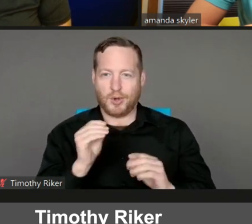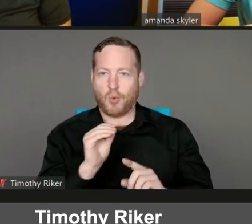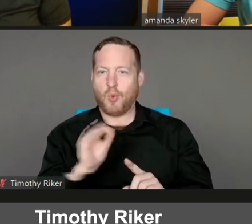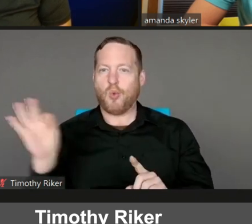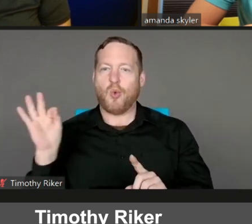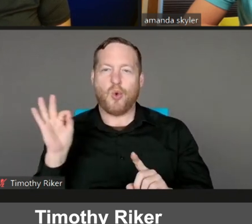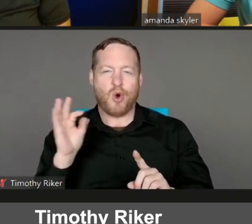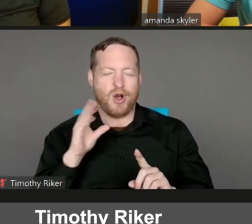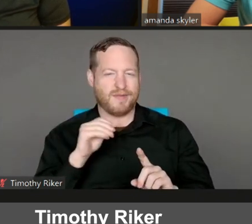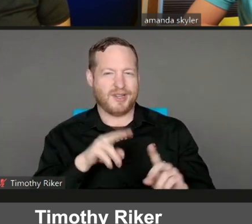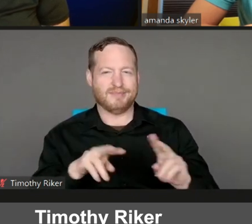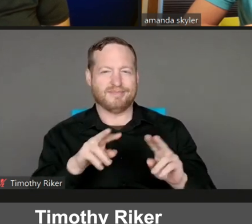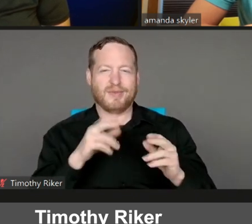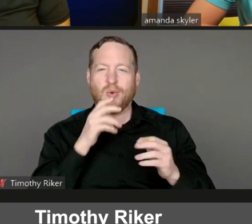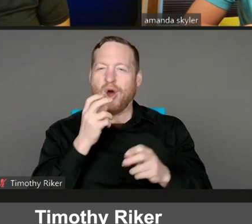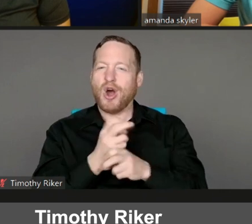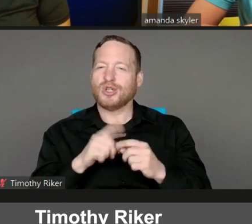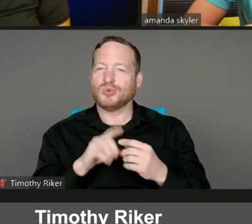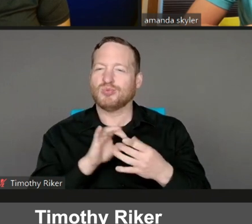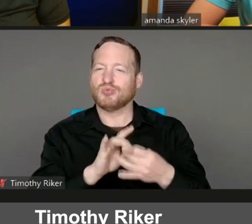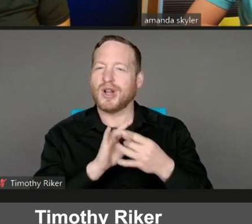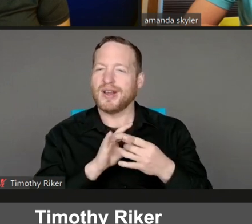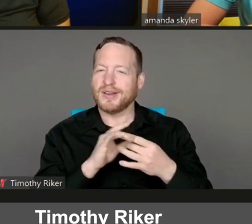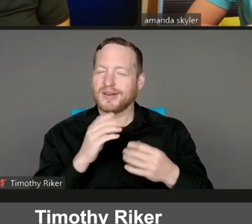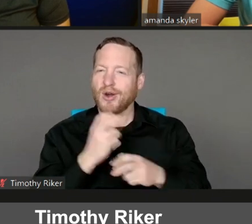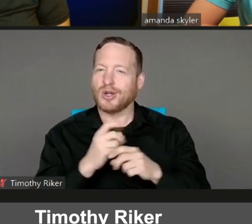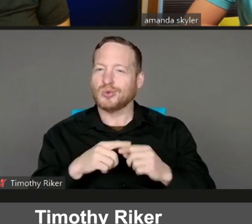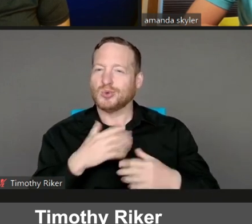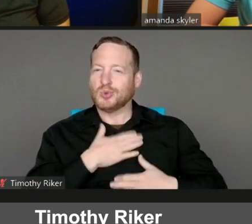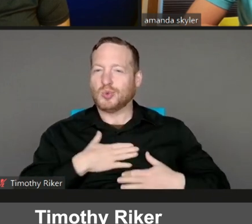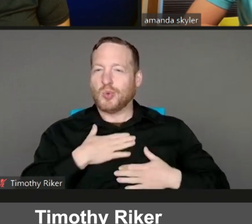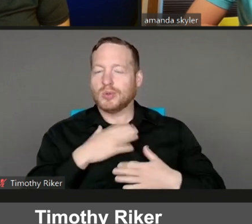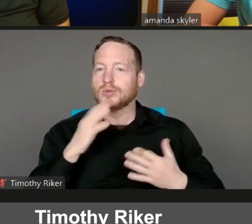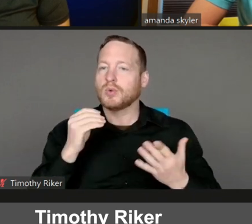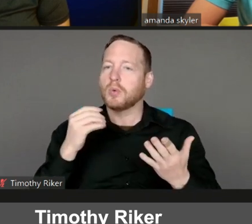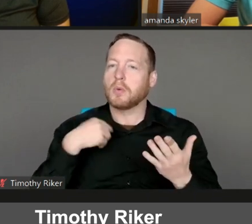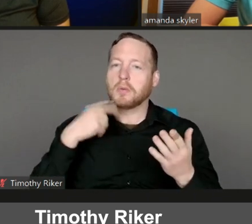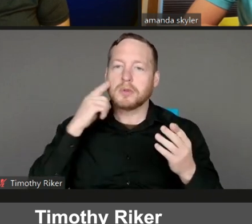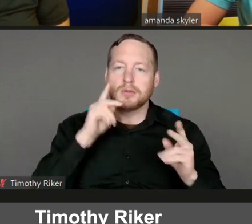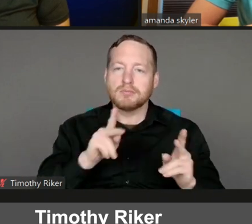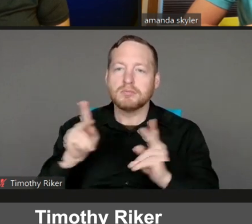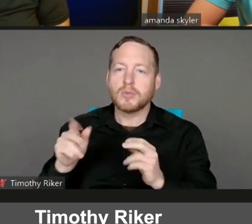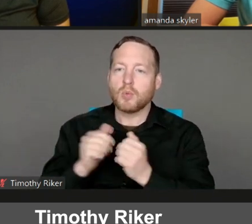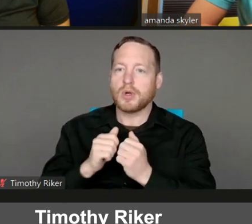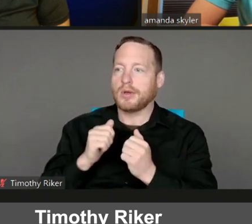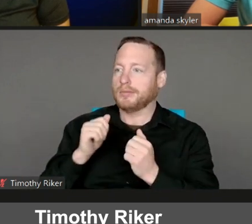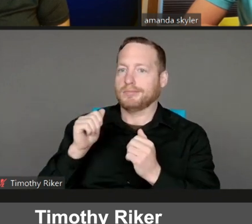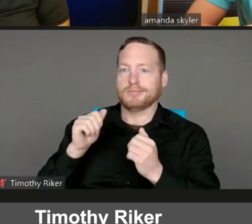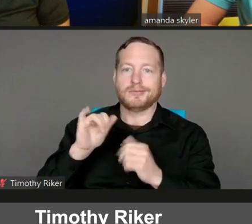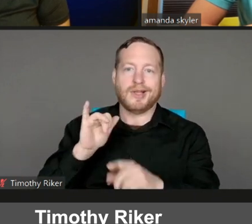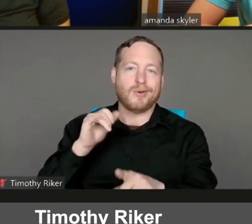so the community can tell right away when the actor is not from our community